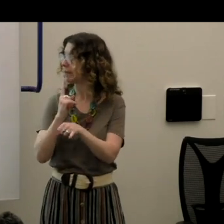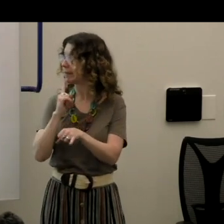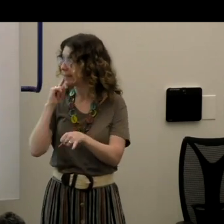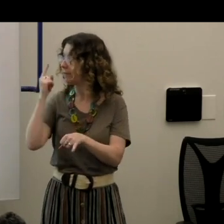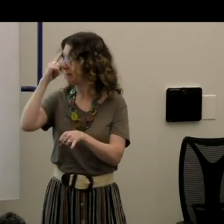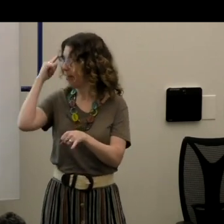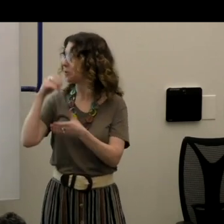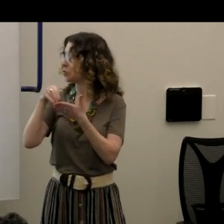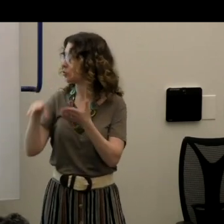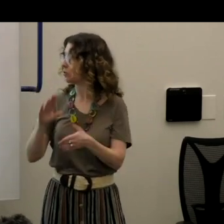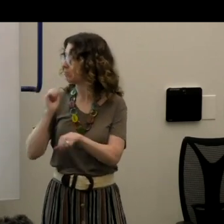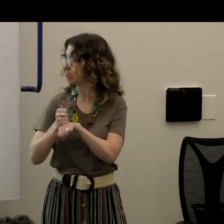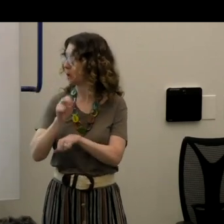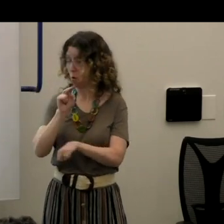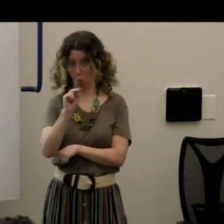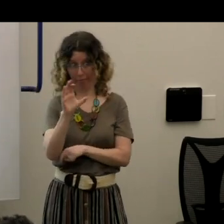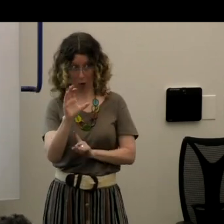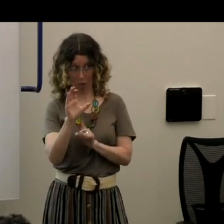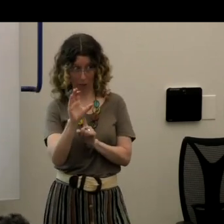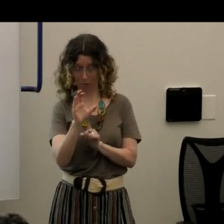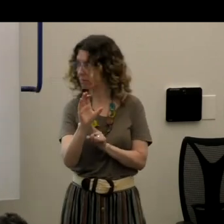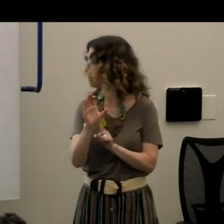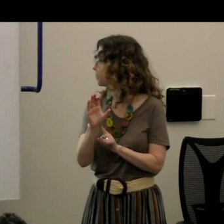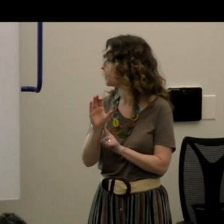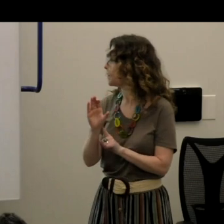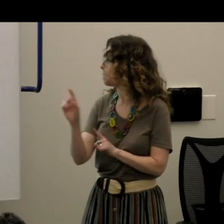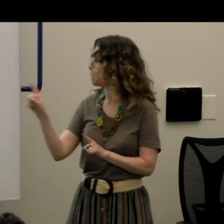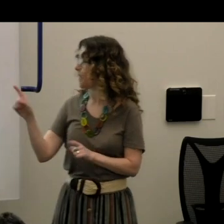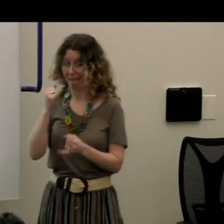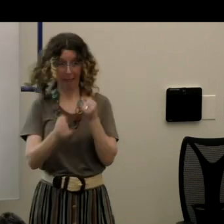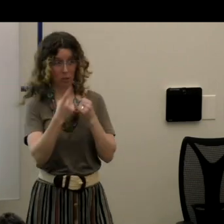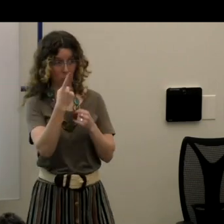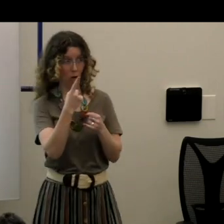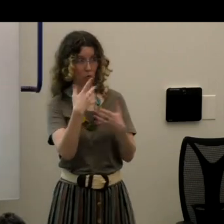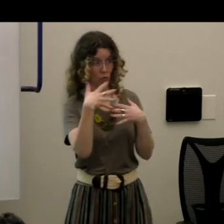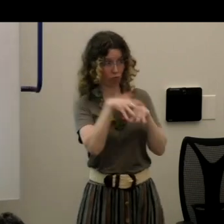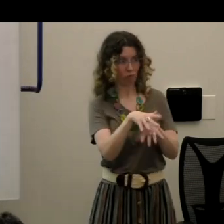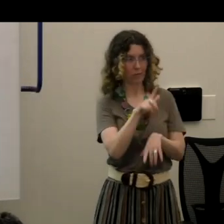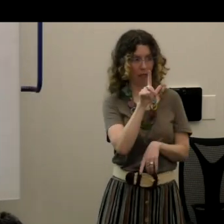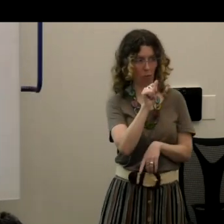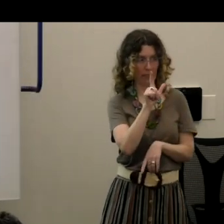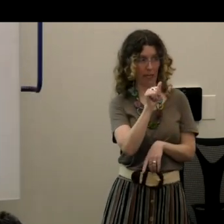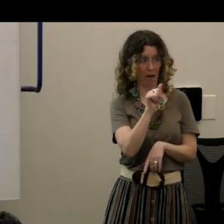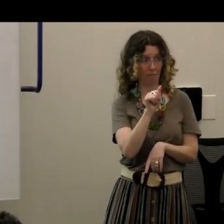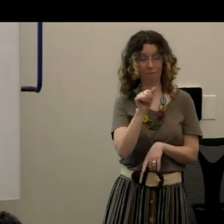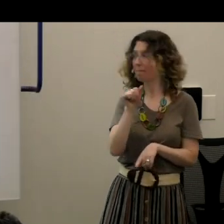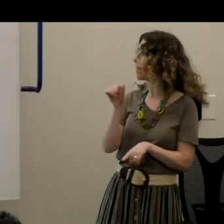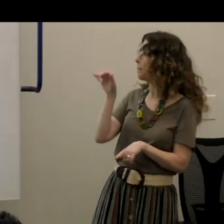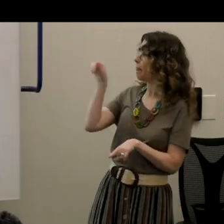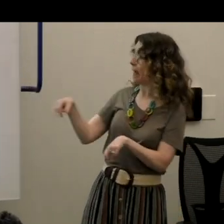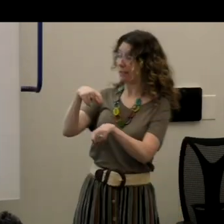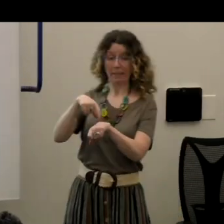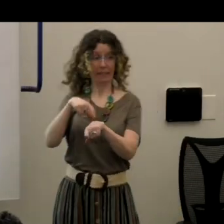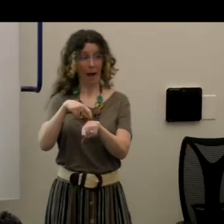The first deaf school for Black students was in North Carolina. And the last one, as I mentioned, was in